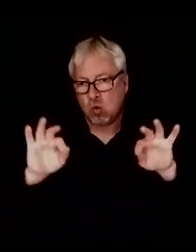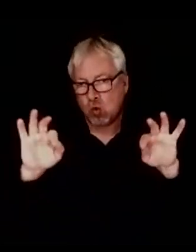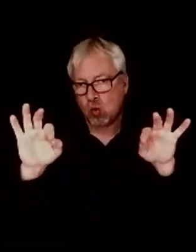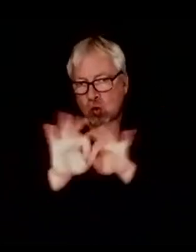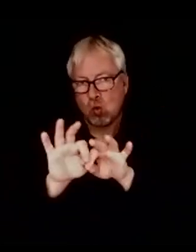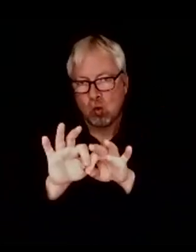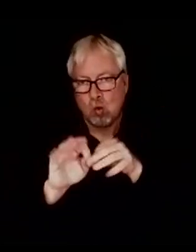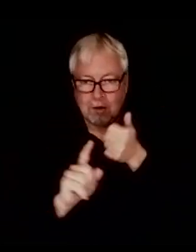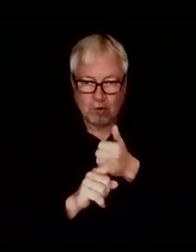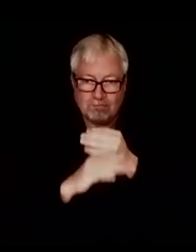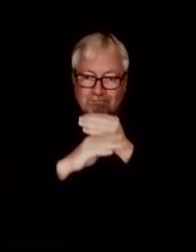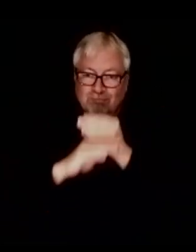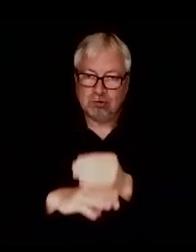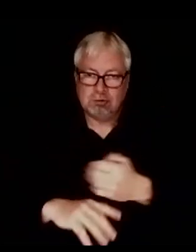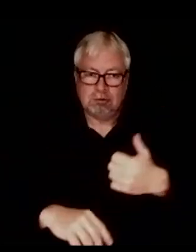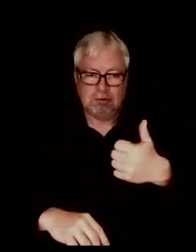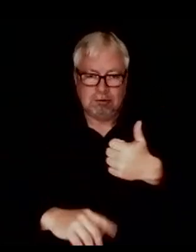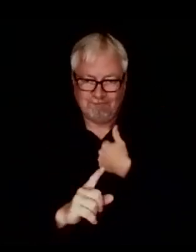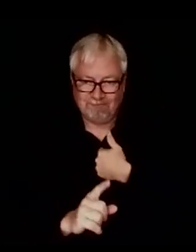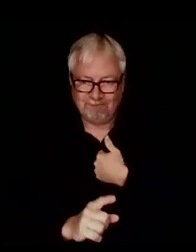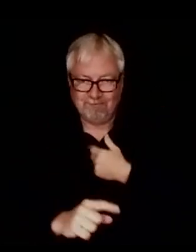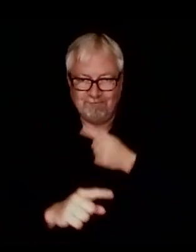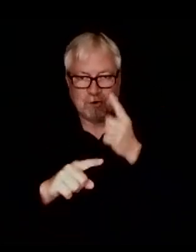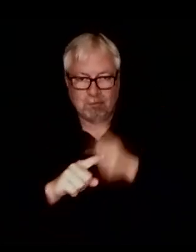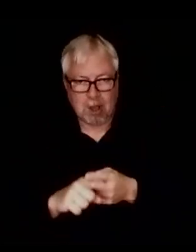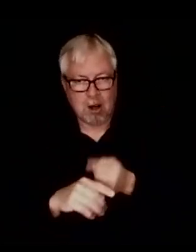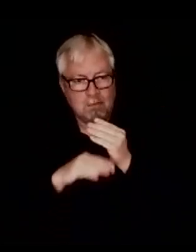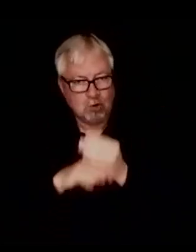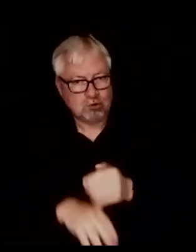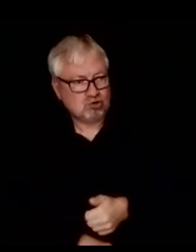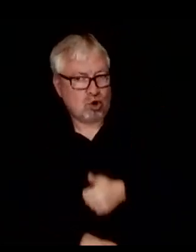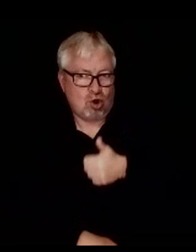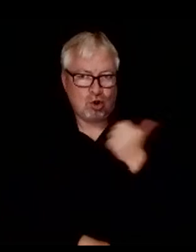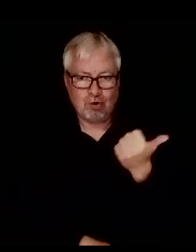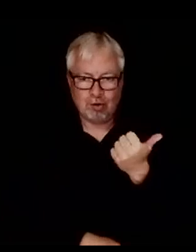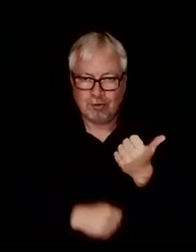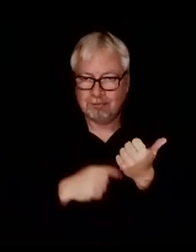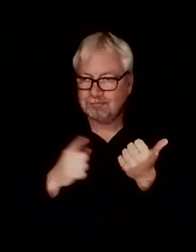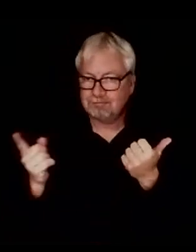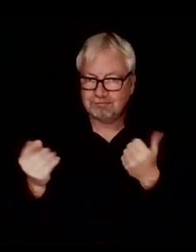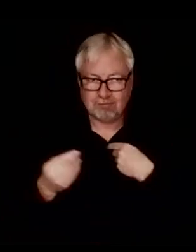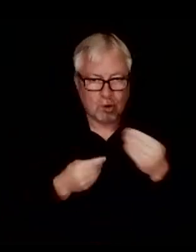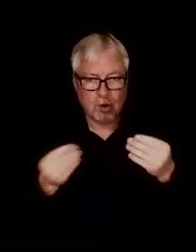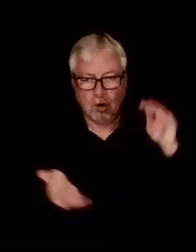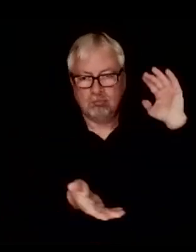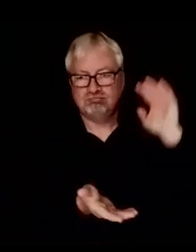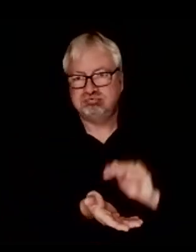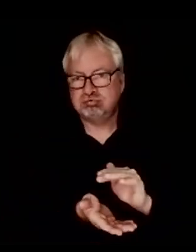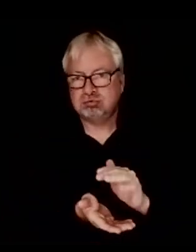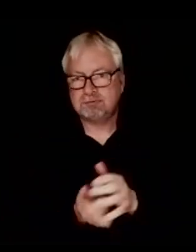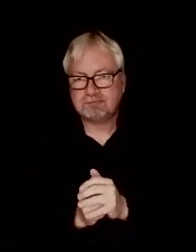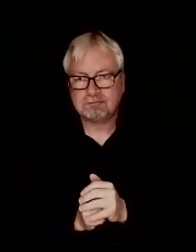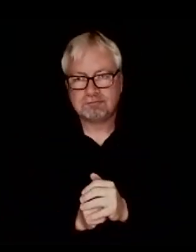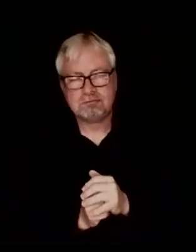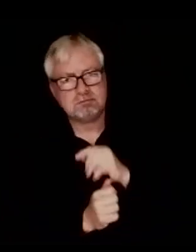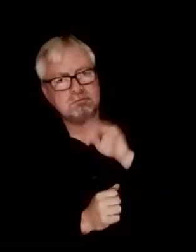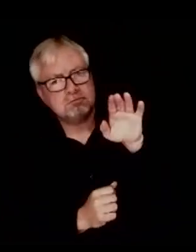help stem the tide of these cases. Yeah, and just to follow up, oh, I'm sorry, Chris, go